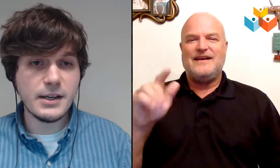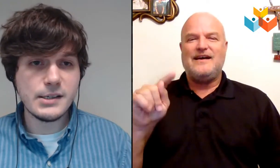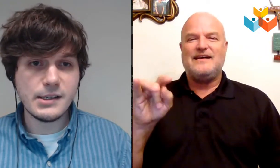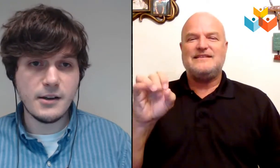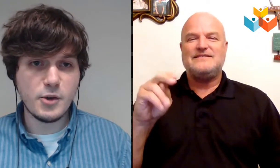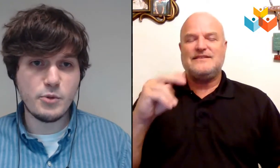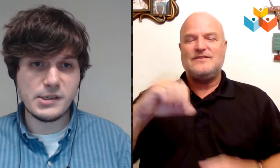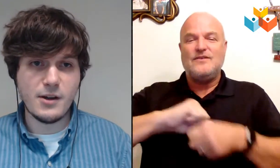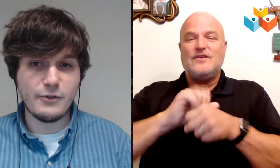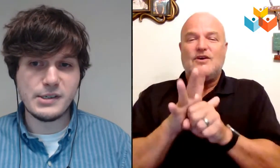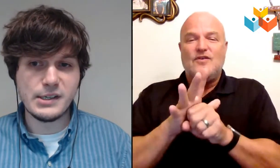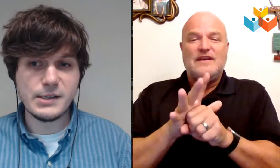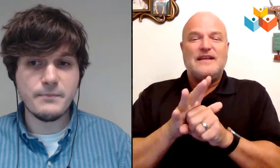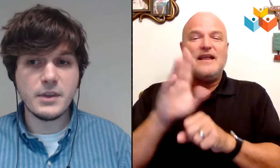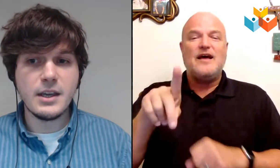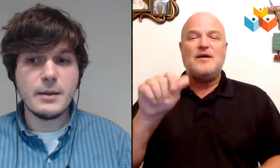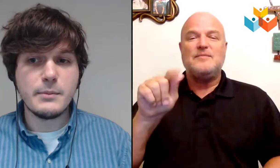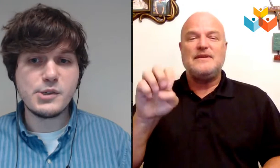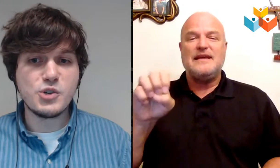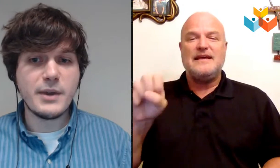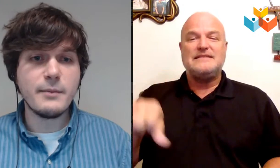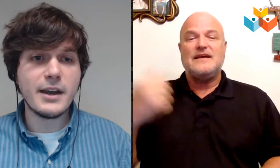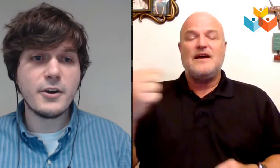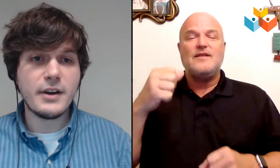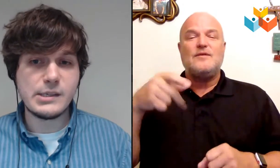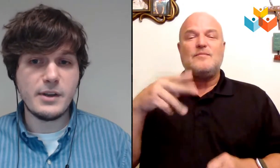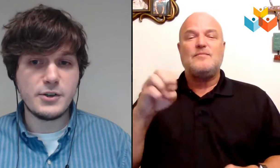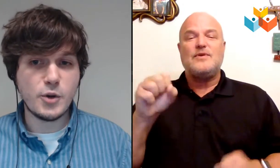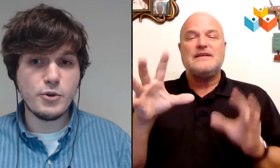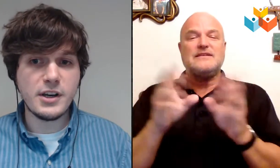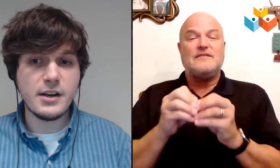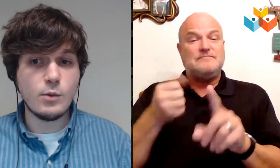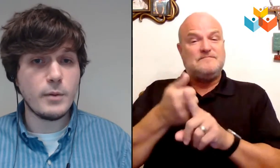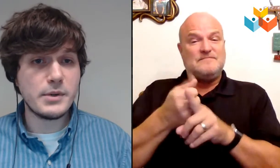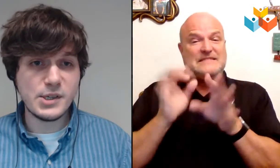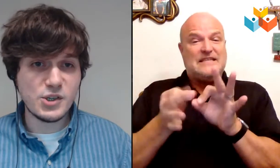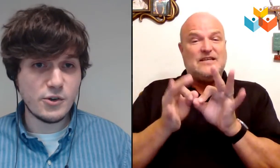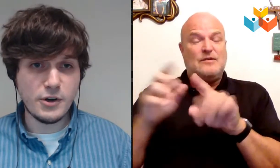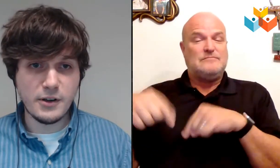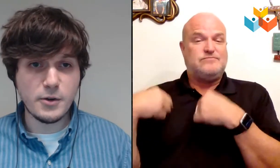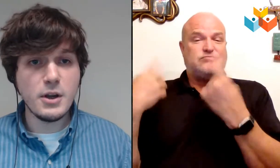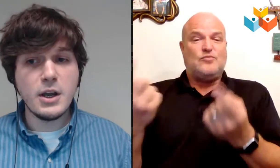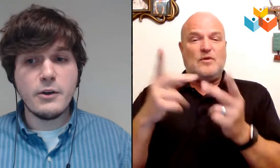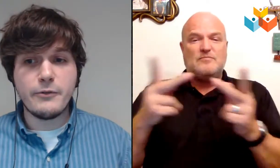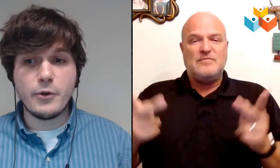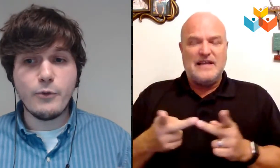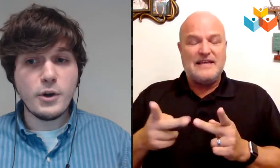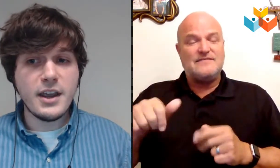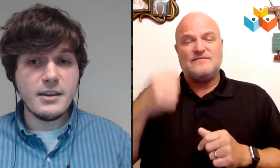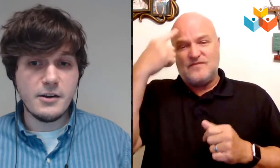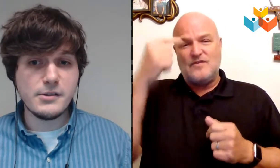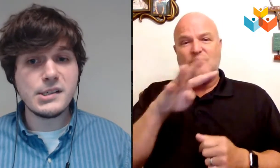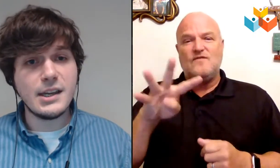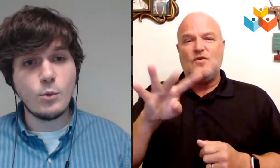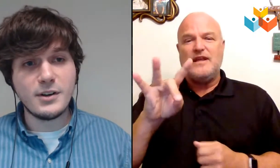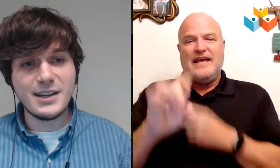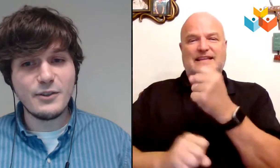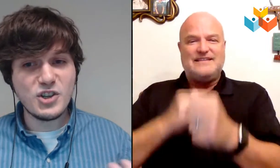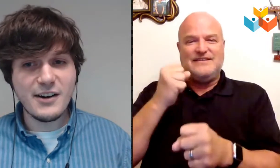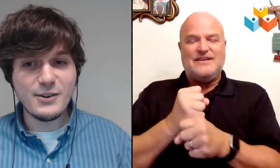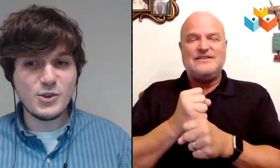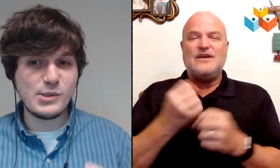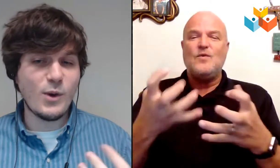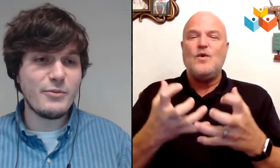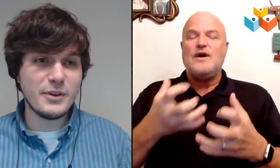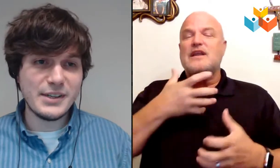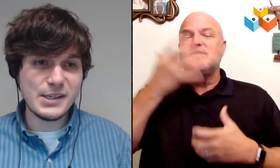COVID-19 updates and other press conferences. Mr. Schmeckenbecher has been interpreting in one position or another for 48 years and wanted to give